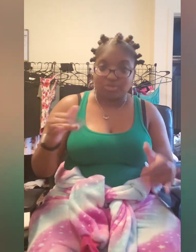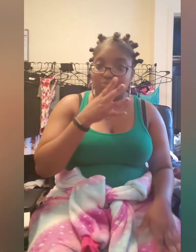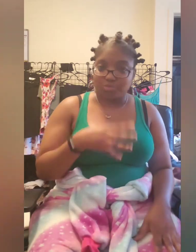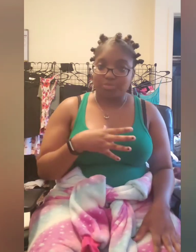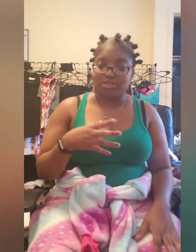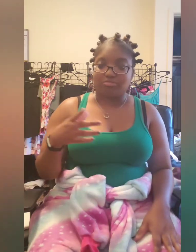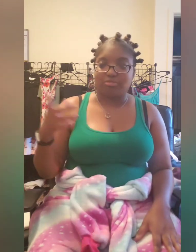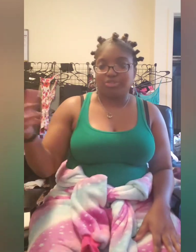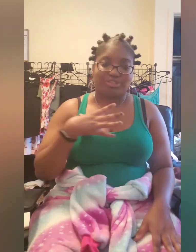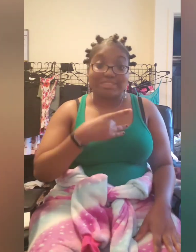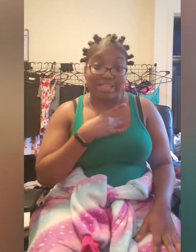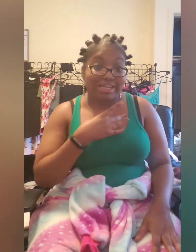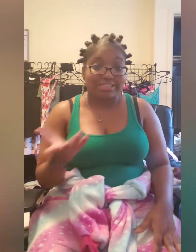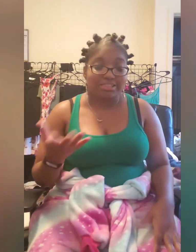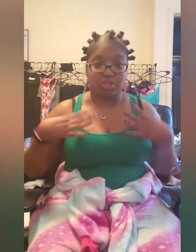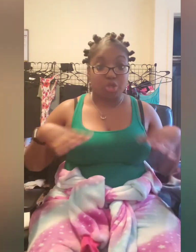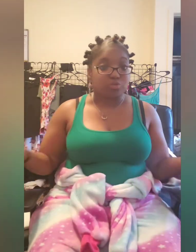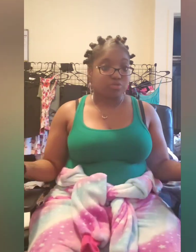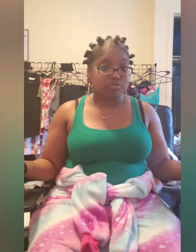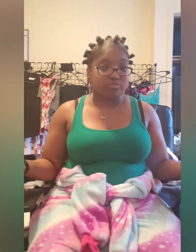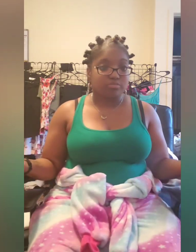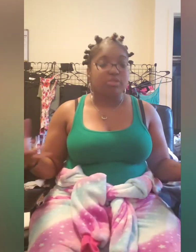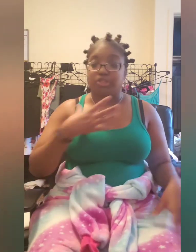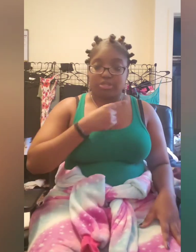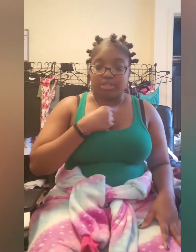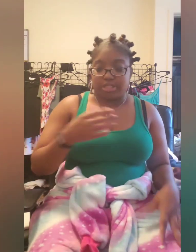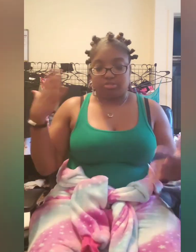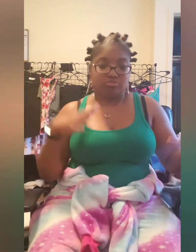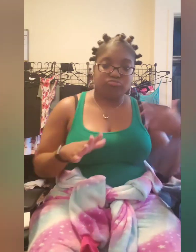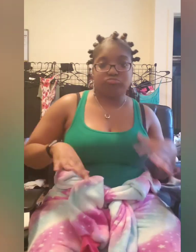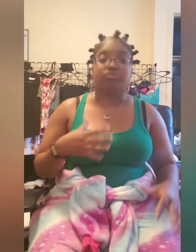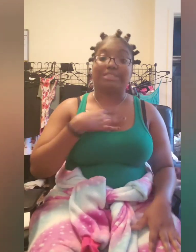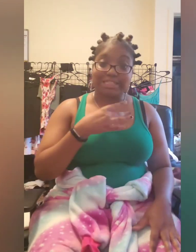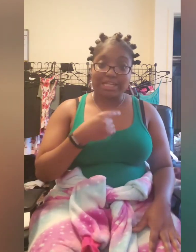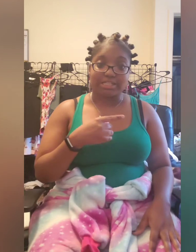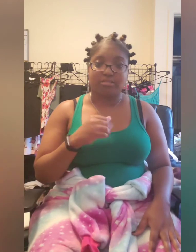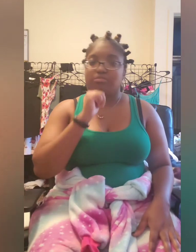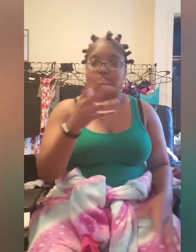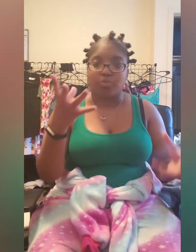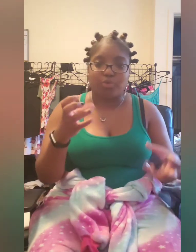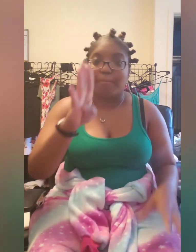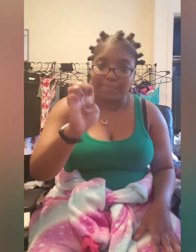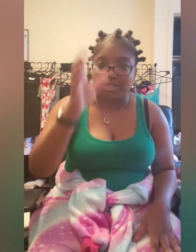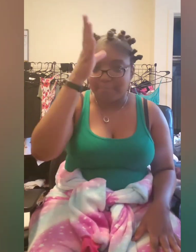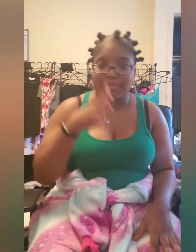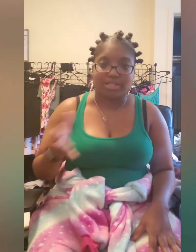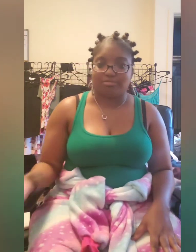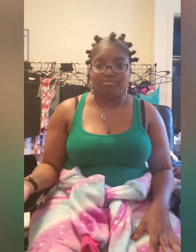You go, if you about them baggy jeans and them big t-shirts and I'm here for it. Okay. Fuck what everybody else got to say.